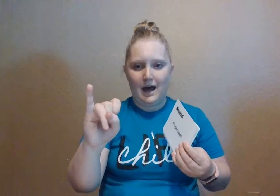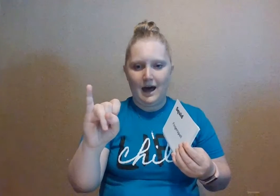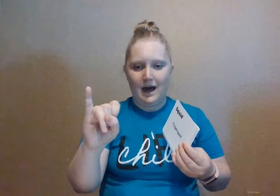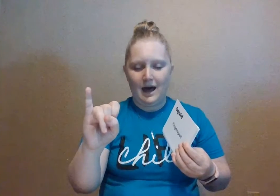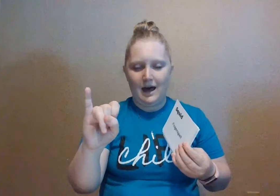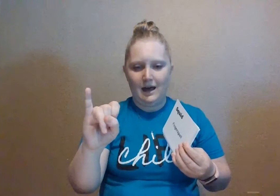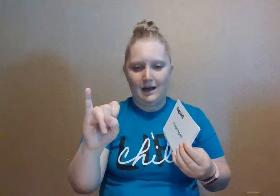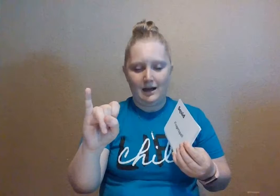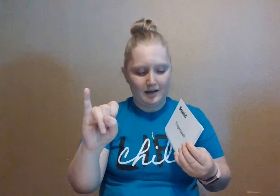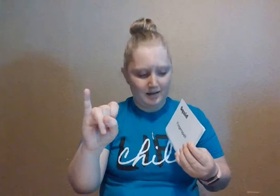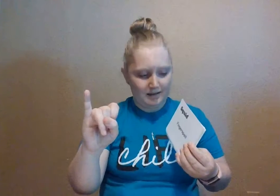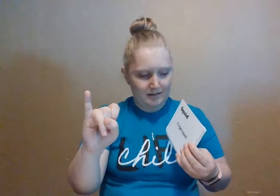I,